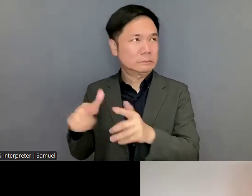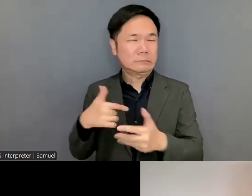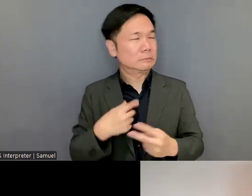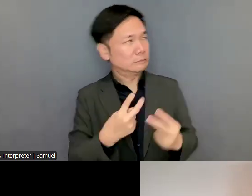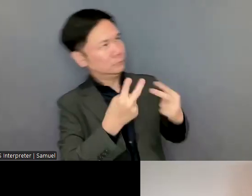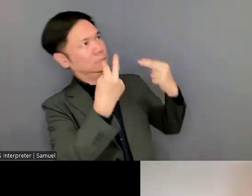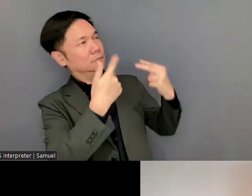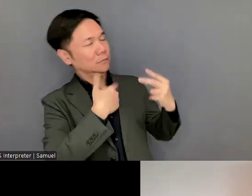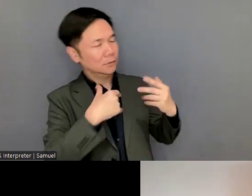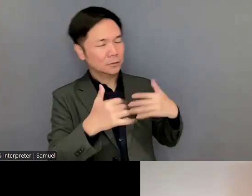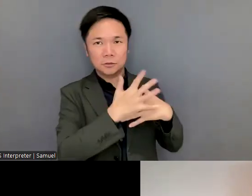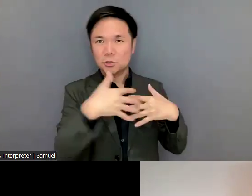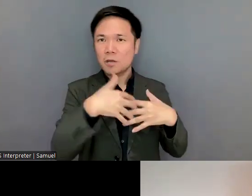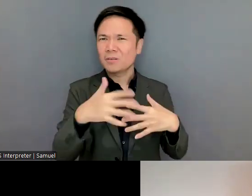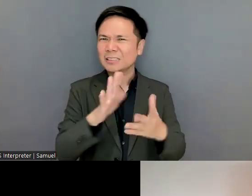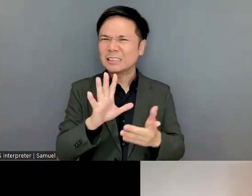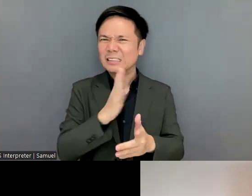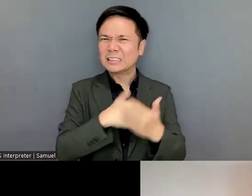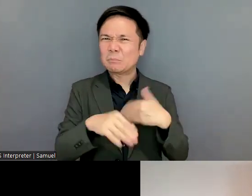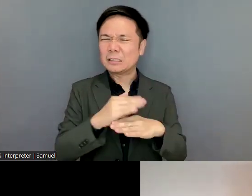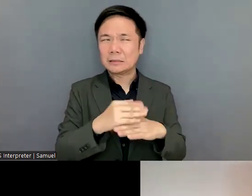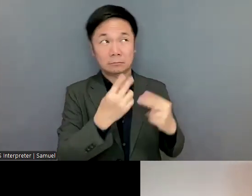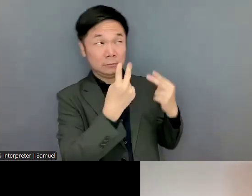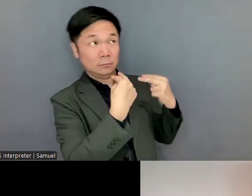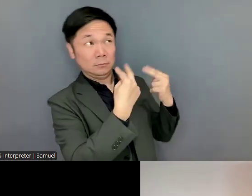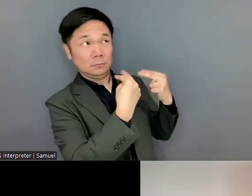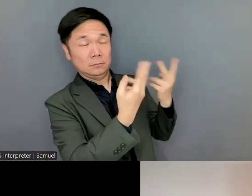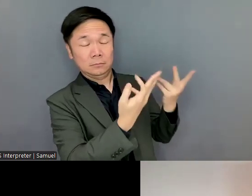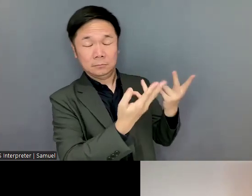indigenous people with disabilities in relation to